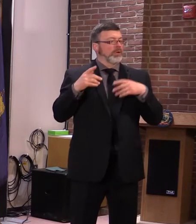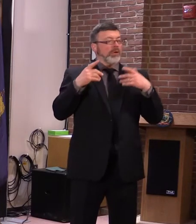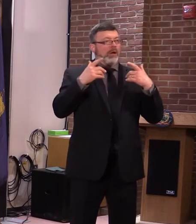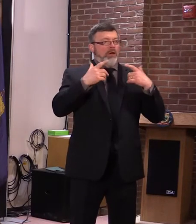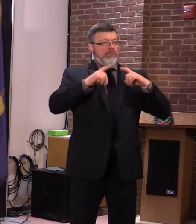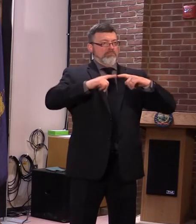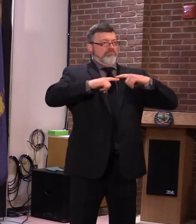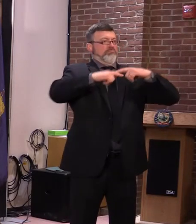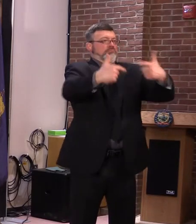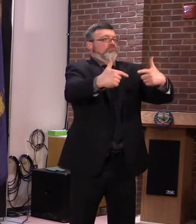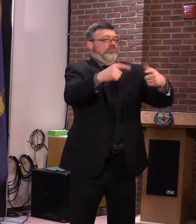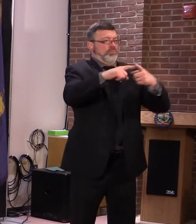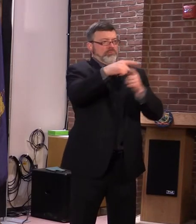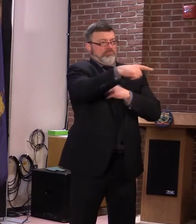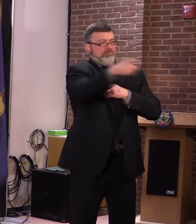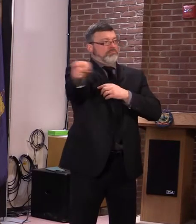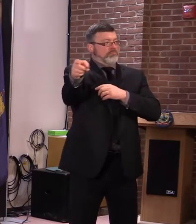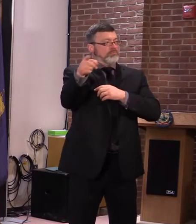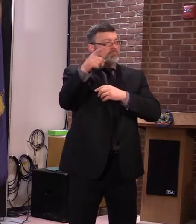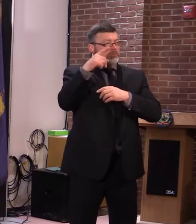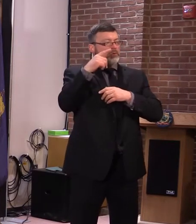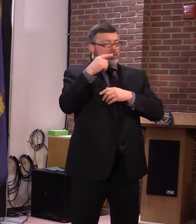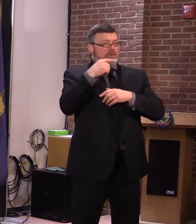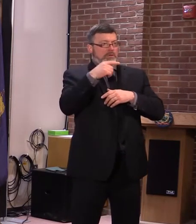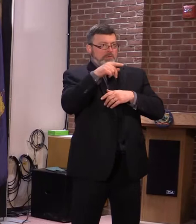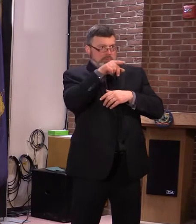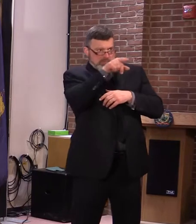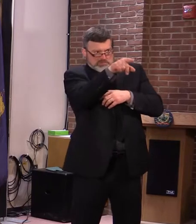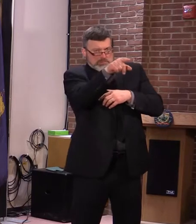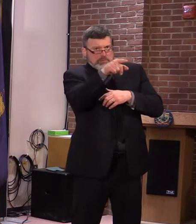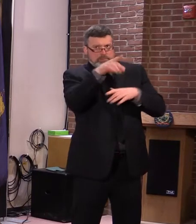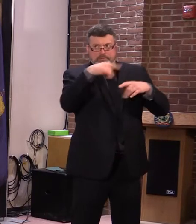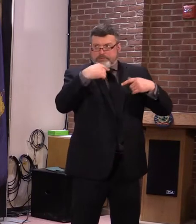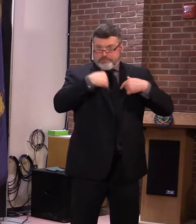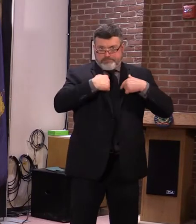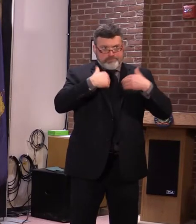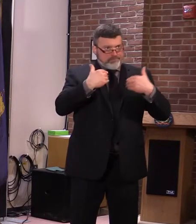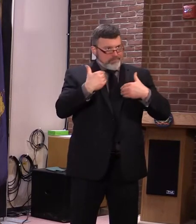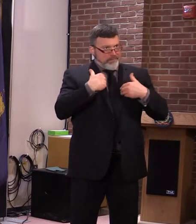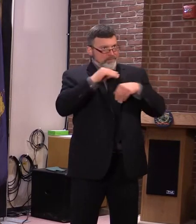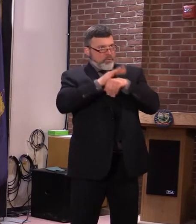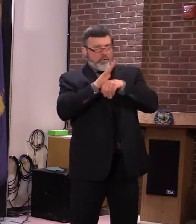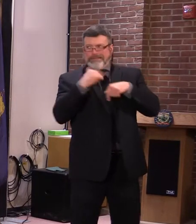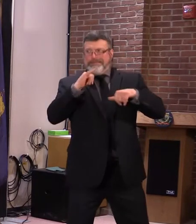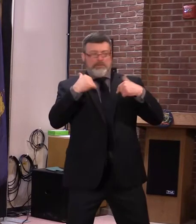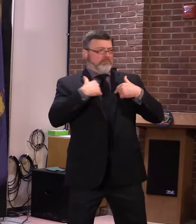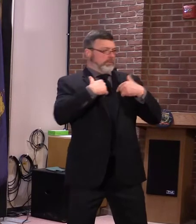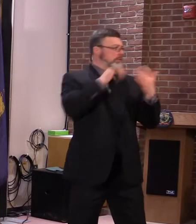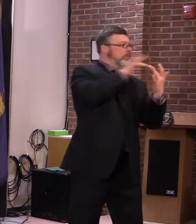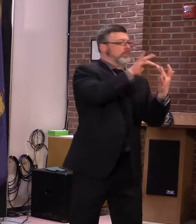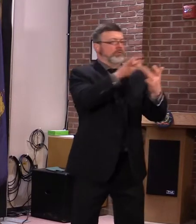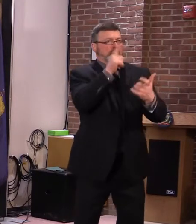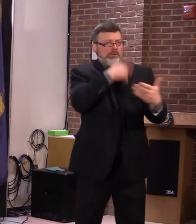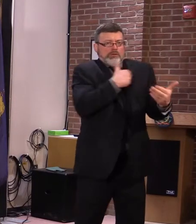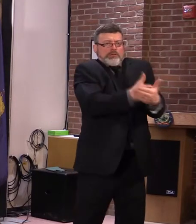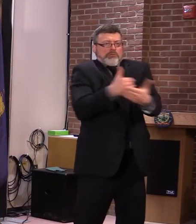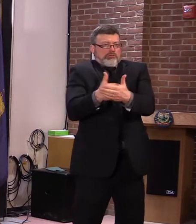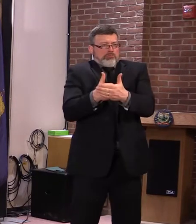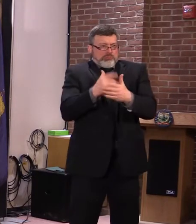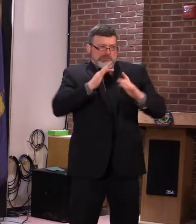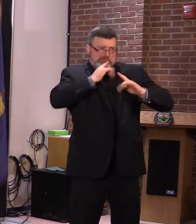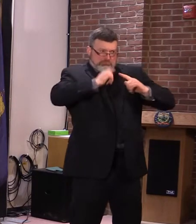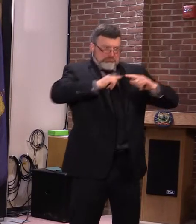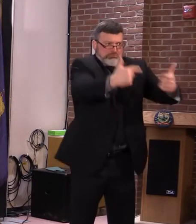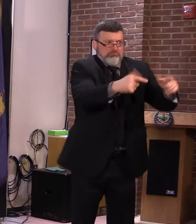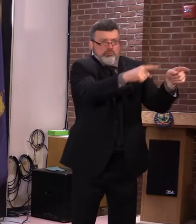This transition started nearly 2 months ago, as has been discussed in several press conferences, with the newest evolutions